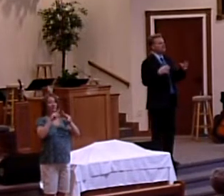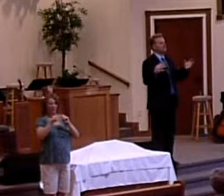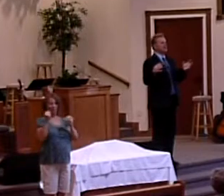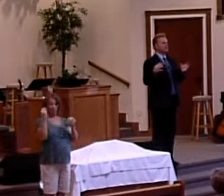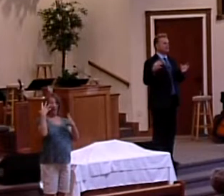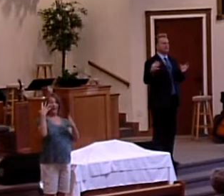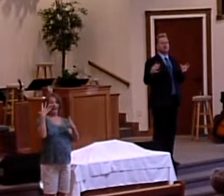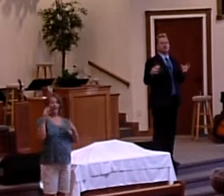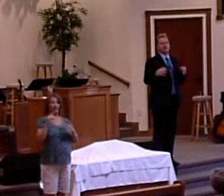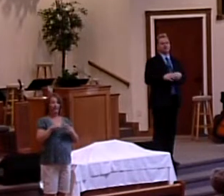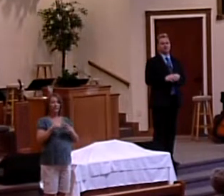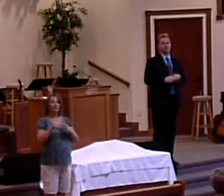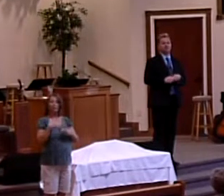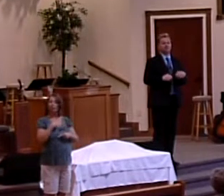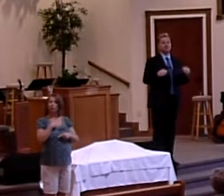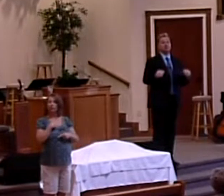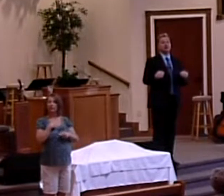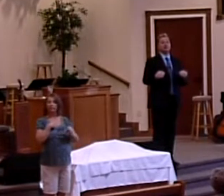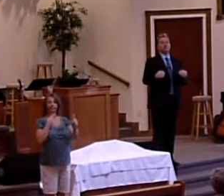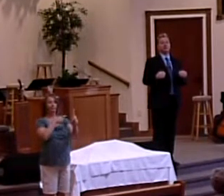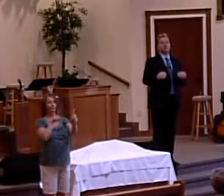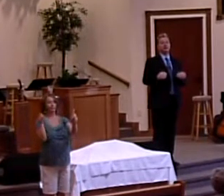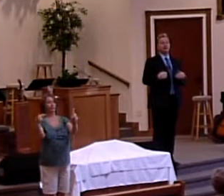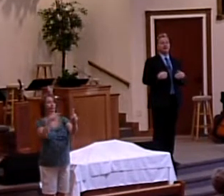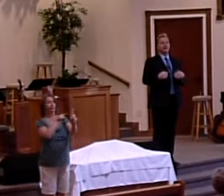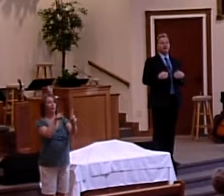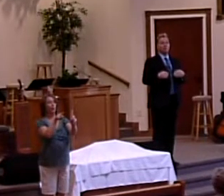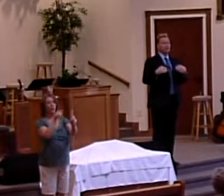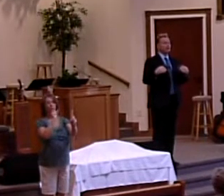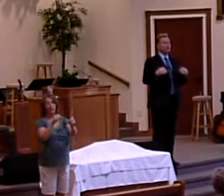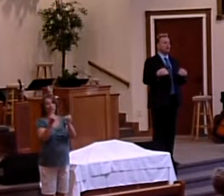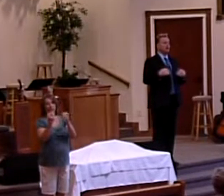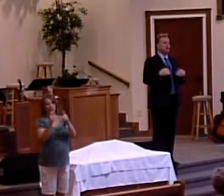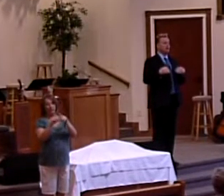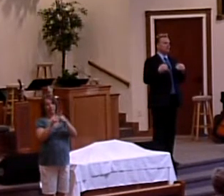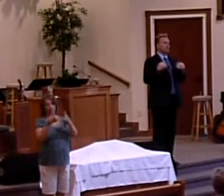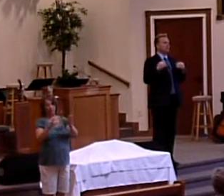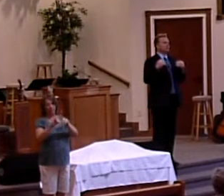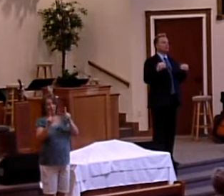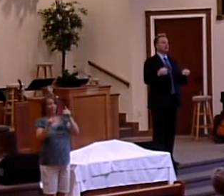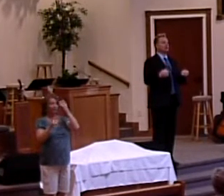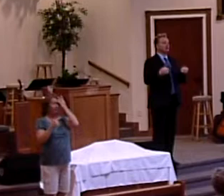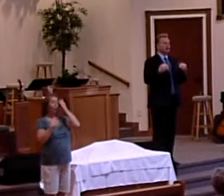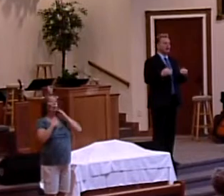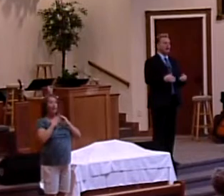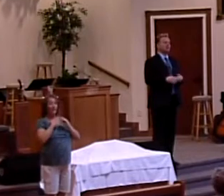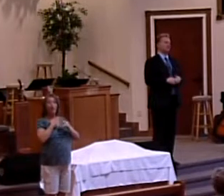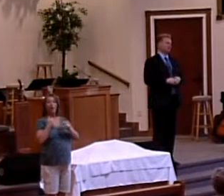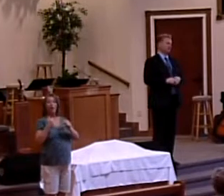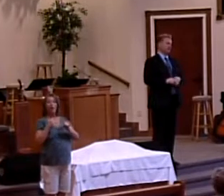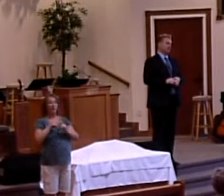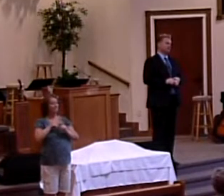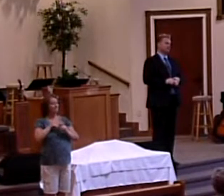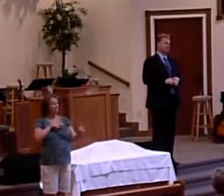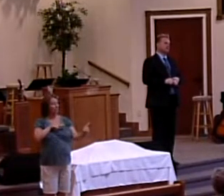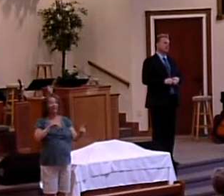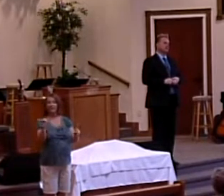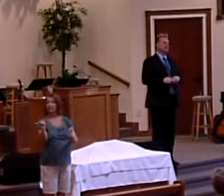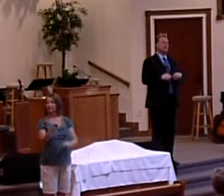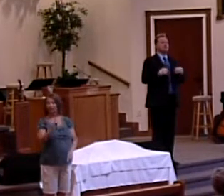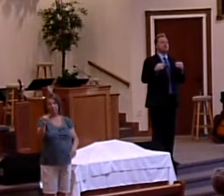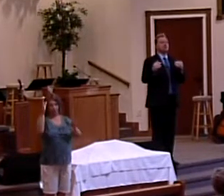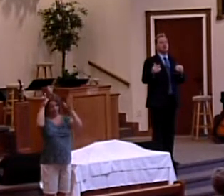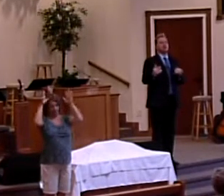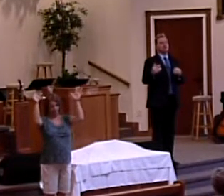we could take this so many different directions. But this morning, I believe that we are running like the deer runs. The